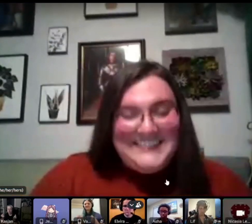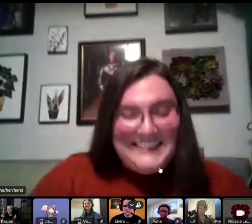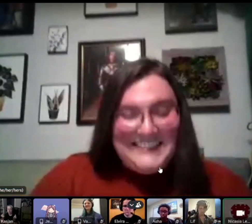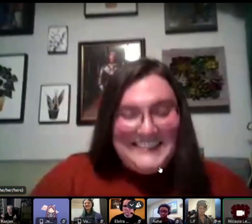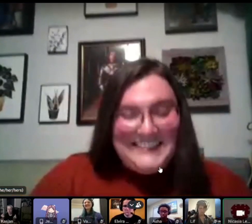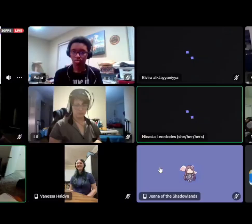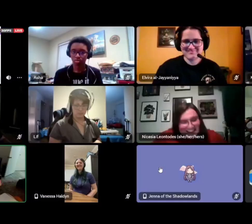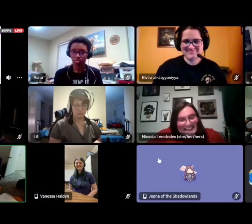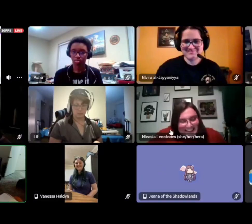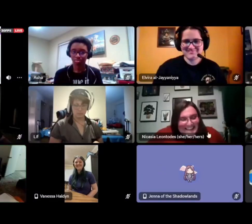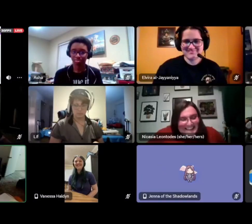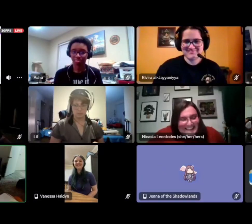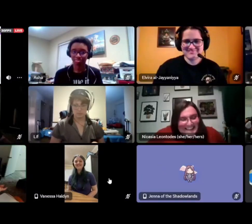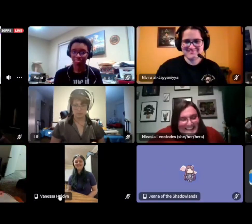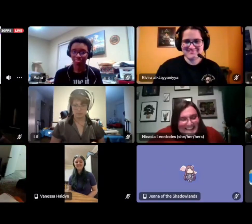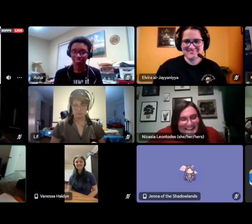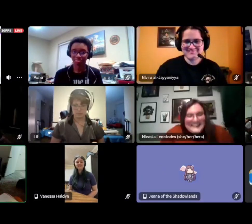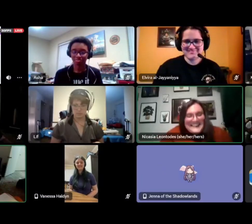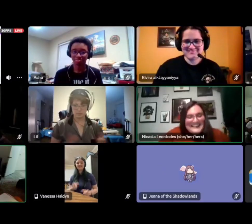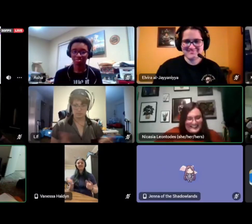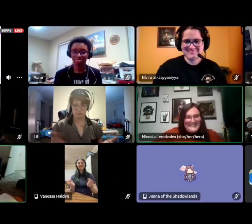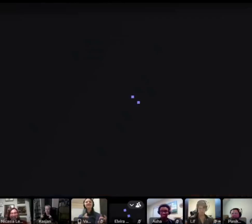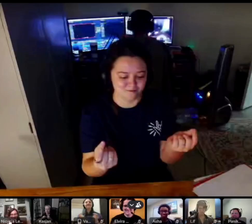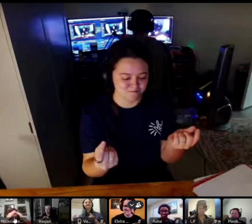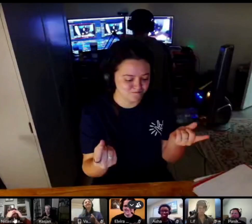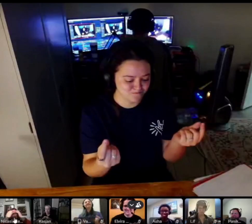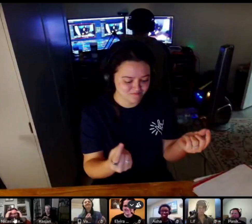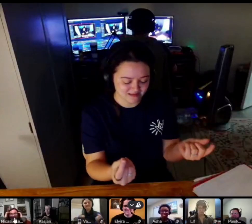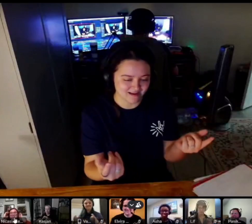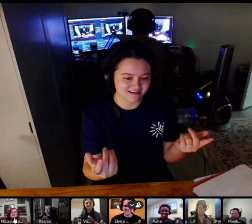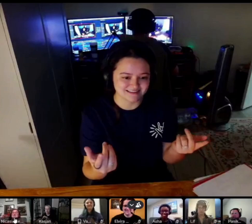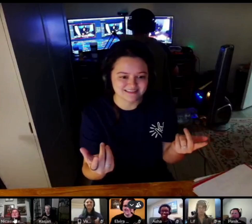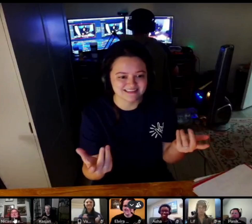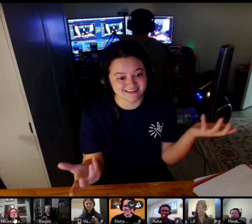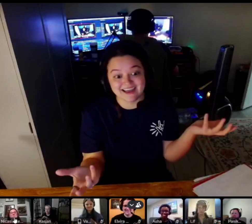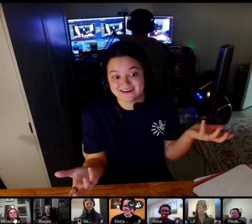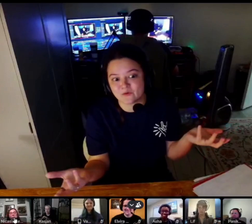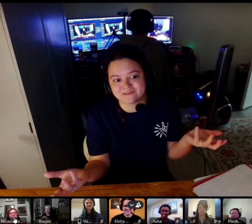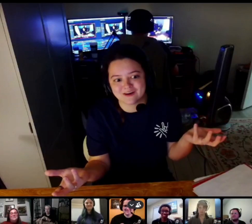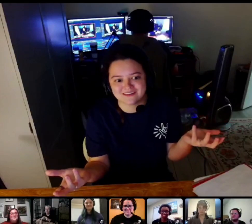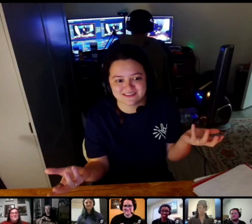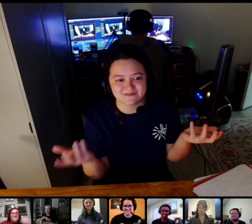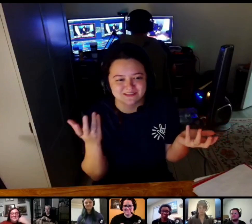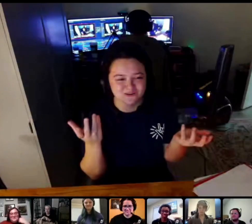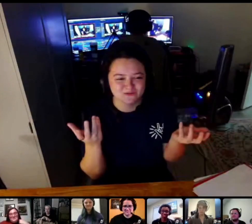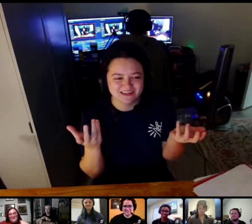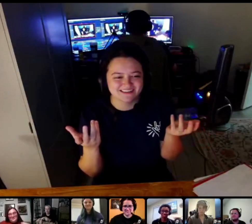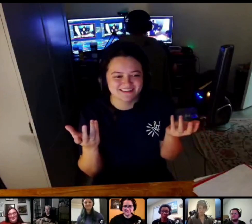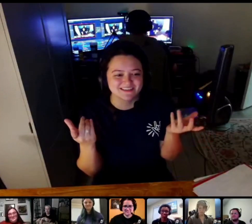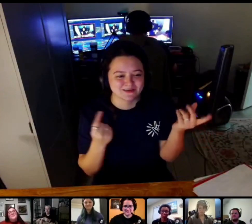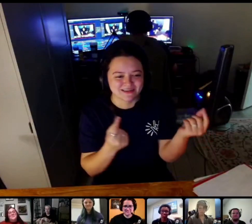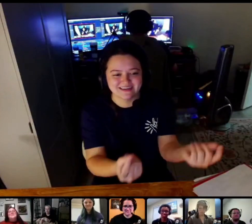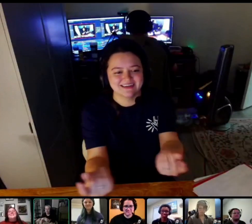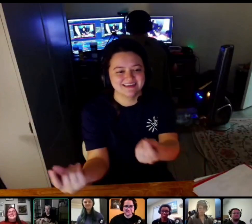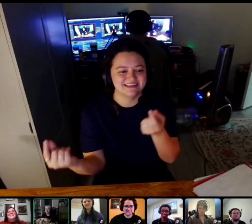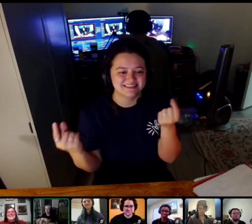that's another way. This means like it's again more of a concept. It's hard to put English to it. Do everything. It's